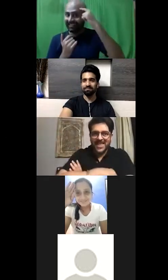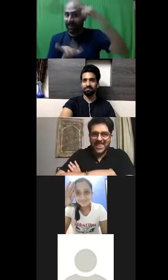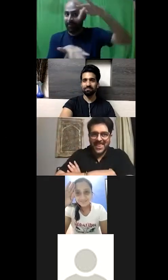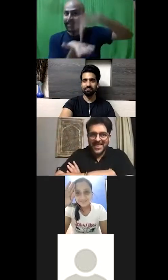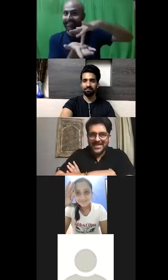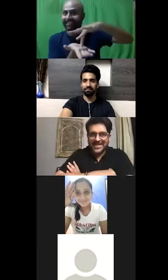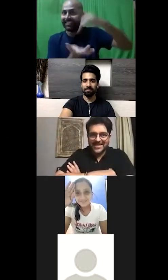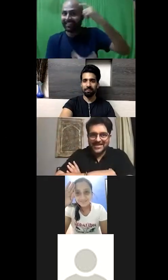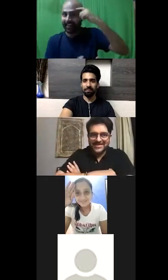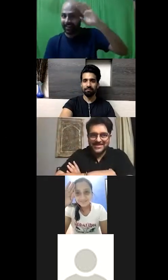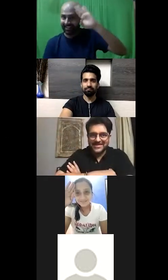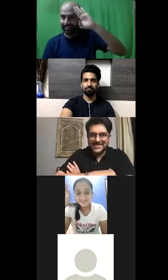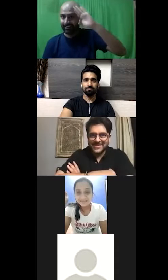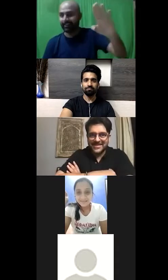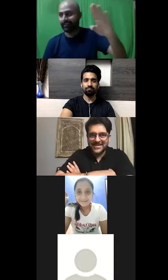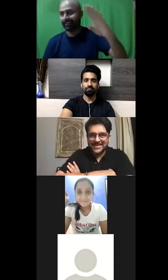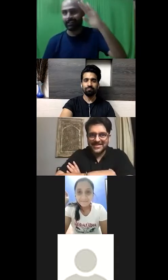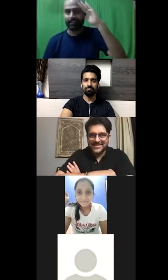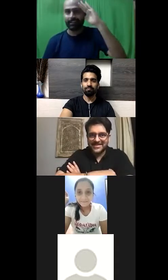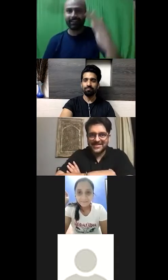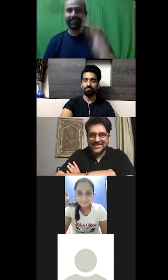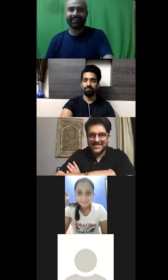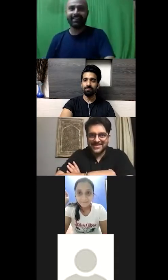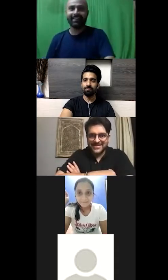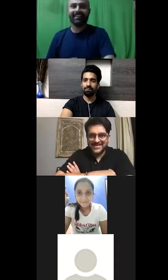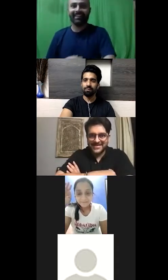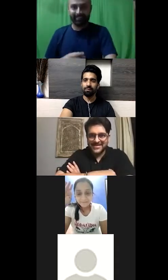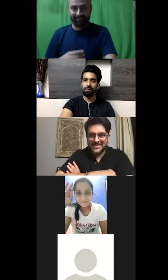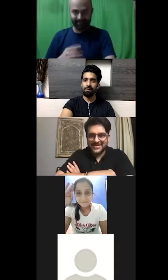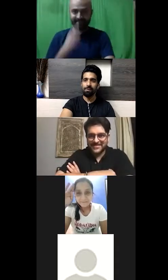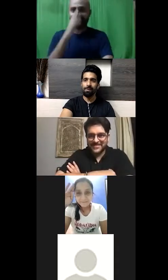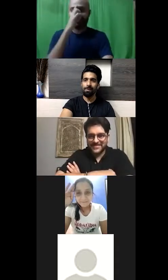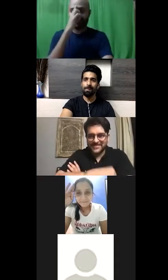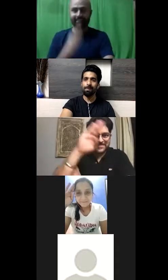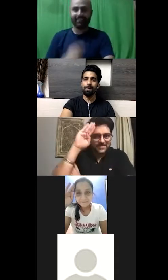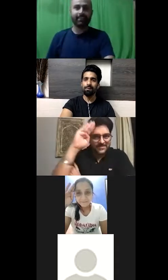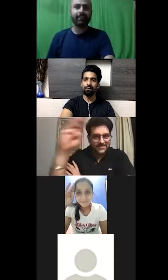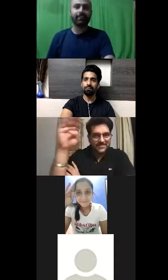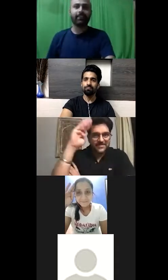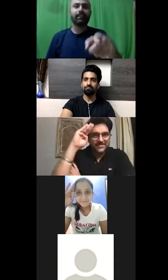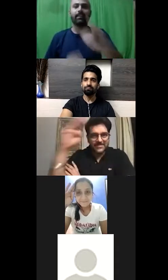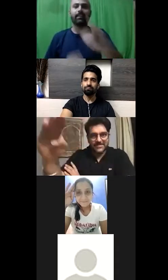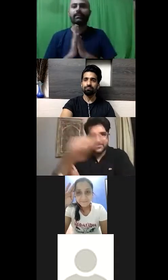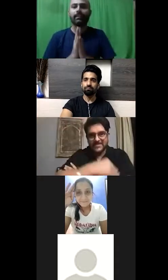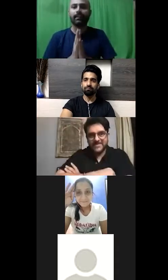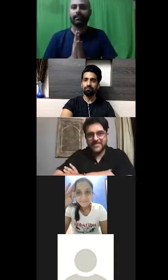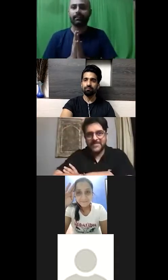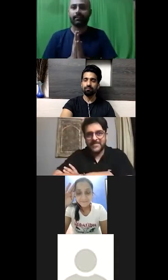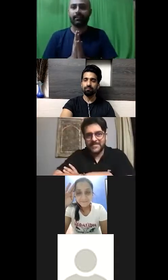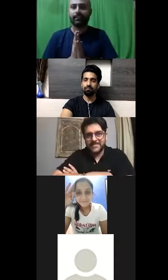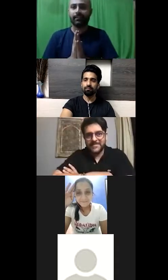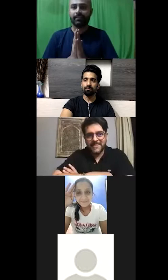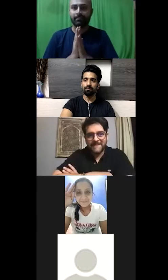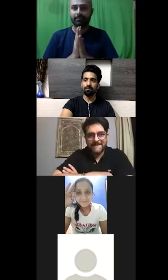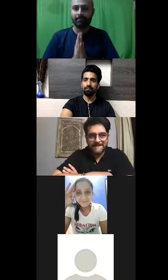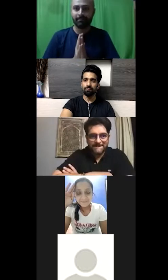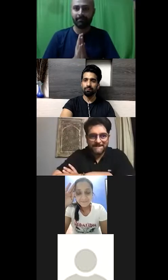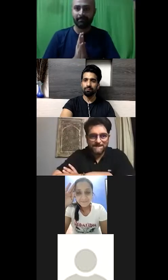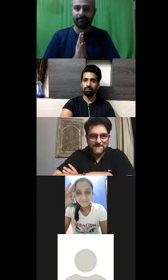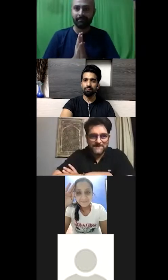Not on your ear. In the middle of your forehead, above your eyebrow, right?